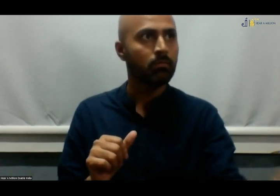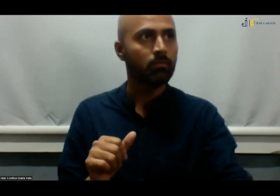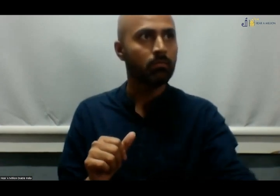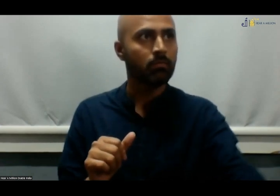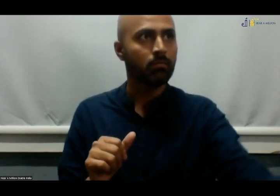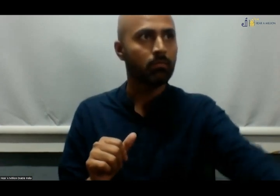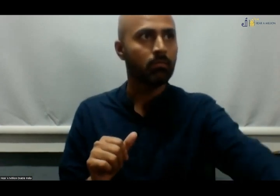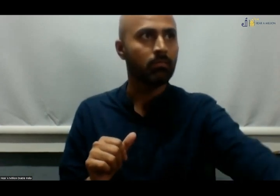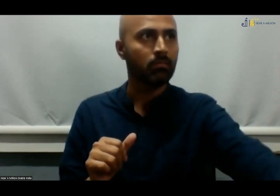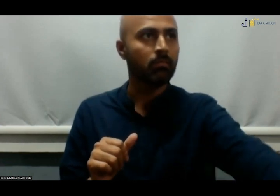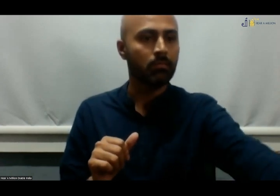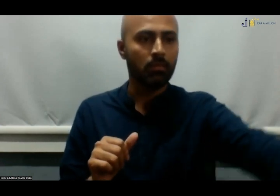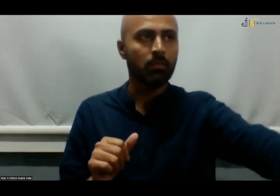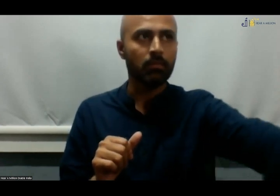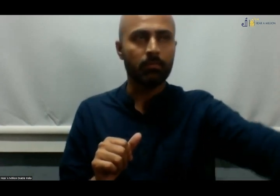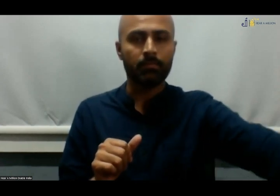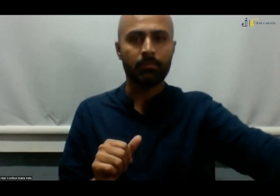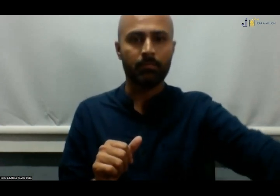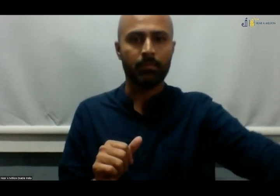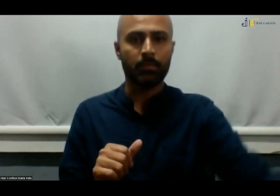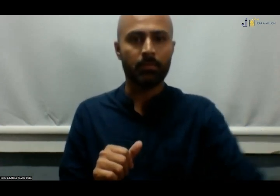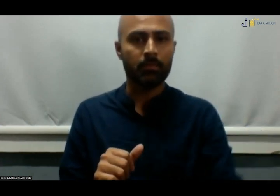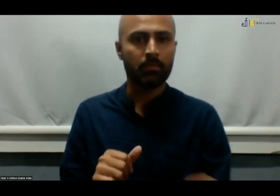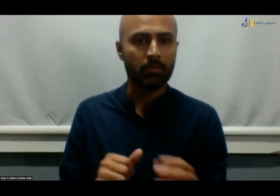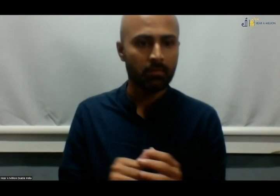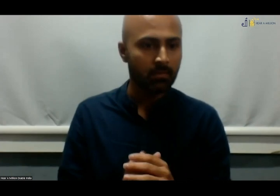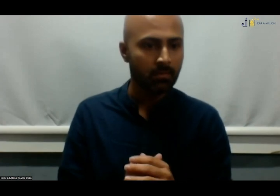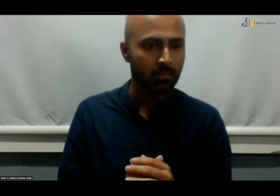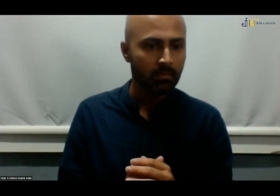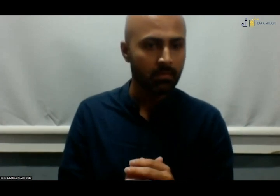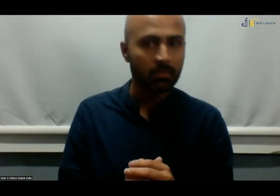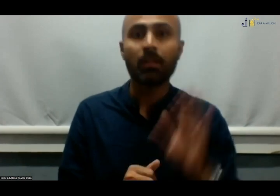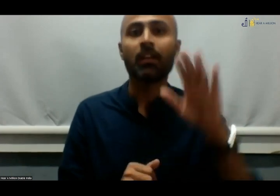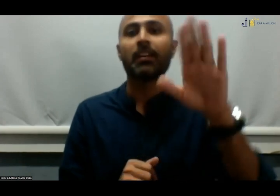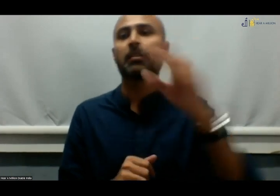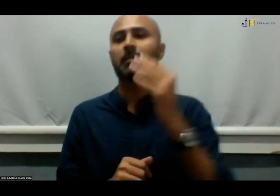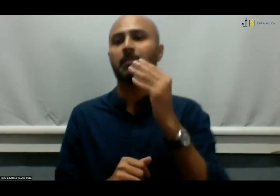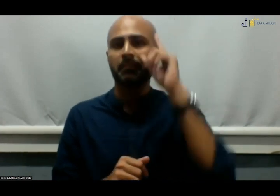We have Monica here from HFDWT.